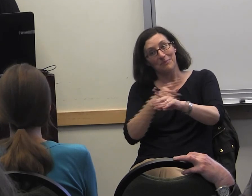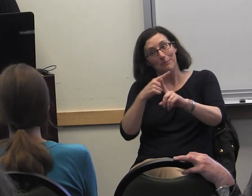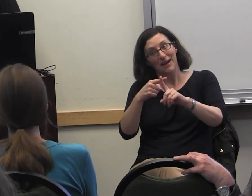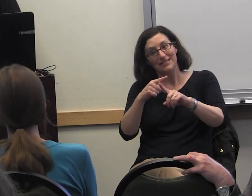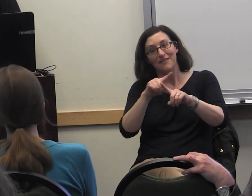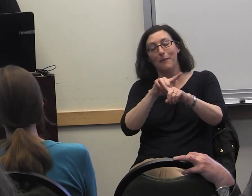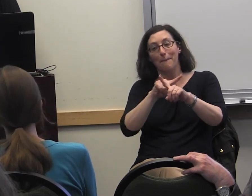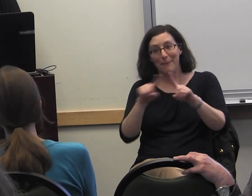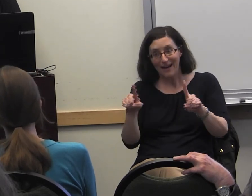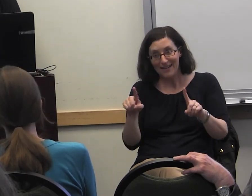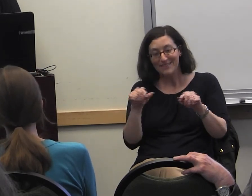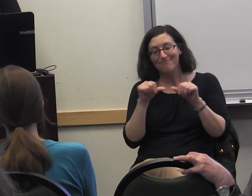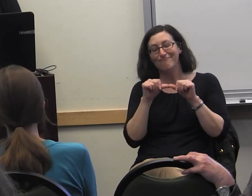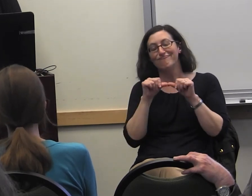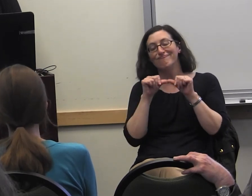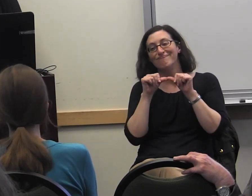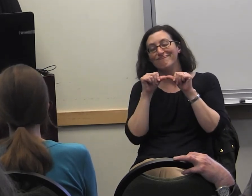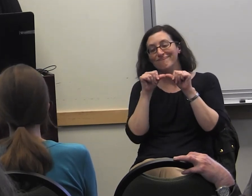but continuous